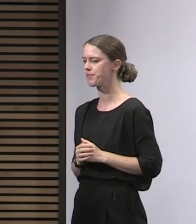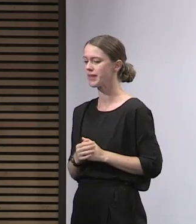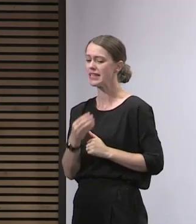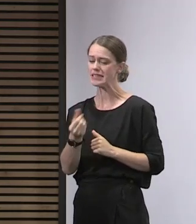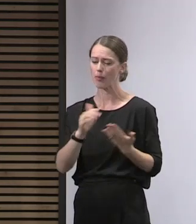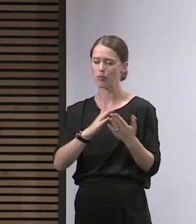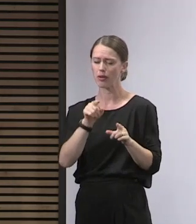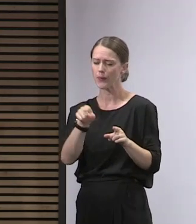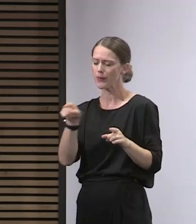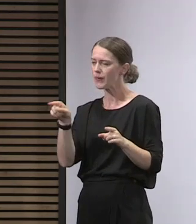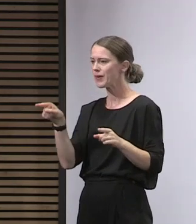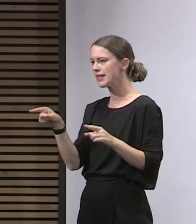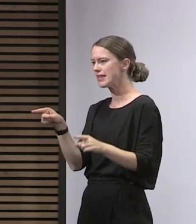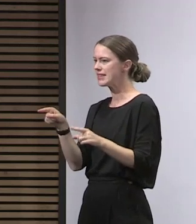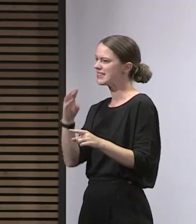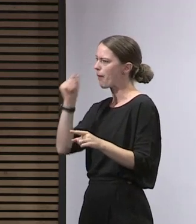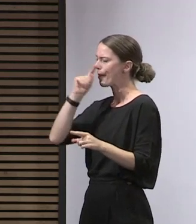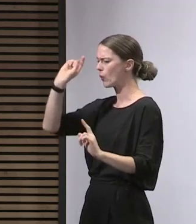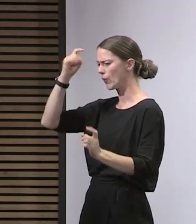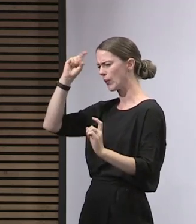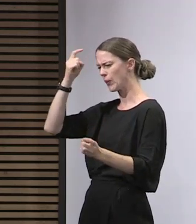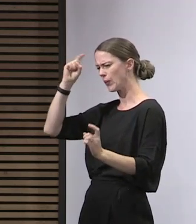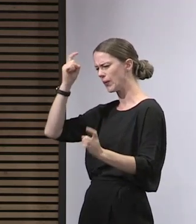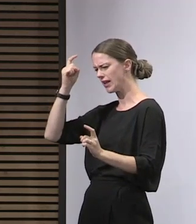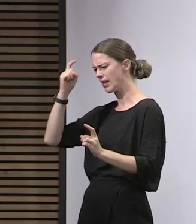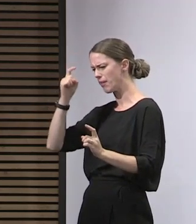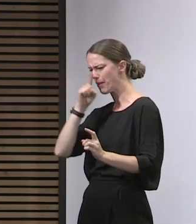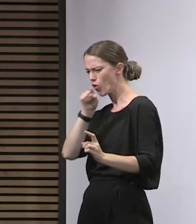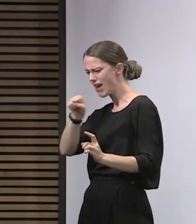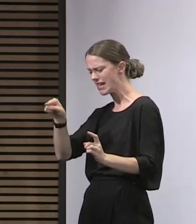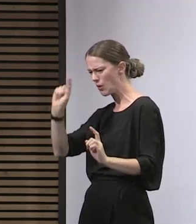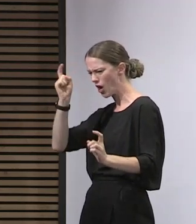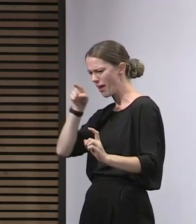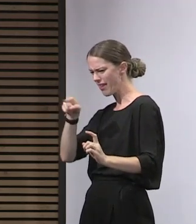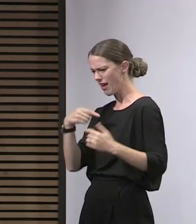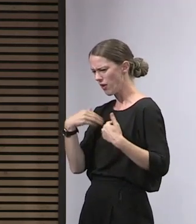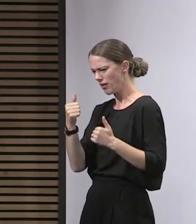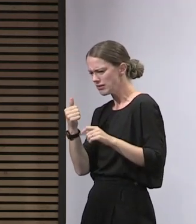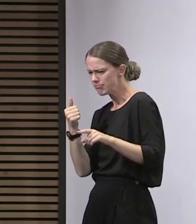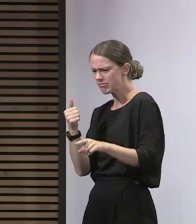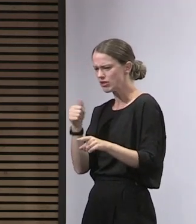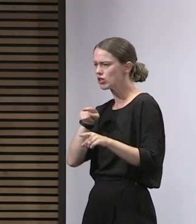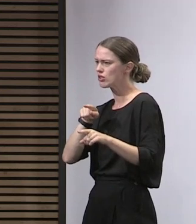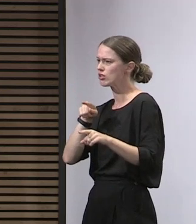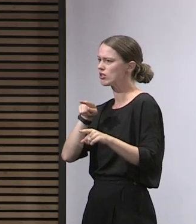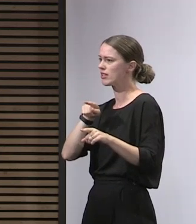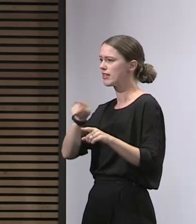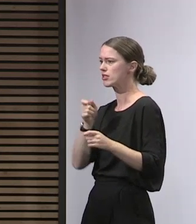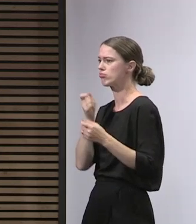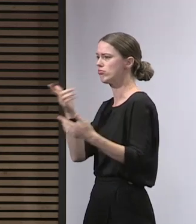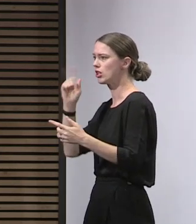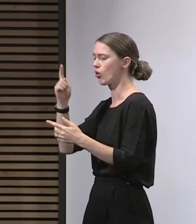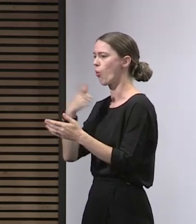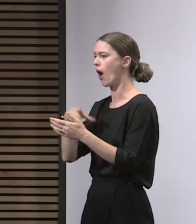some communities there's been expressed concerns about the welfare of their residents, and some have taken steps to express their concerns,